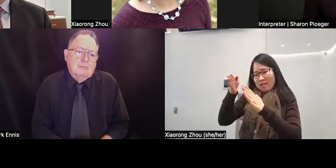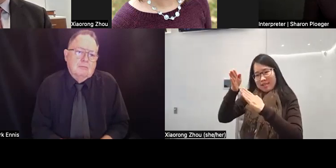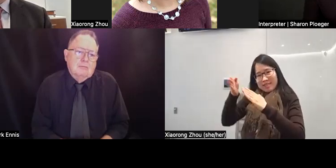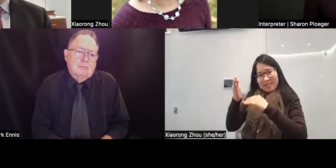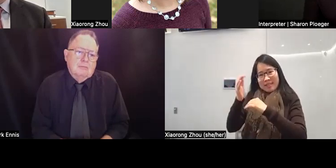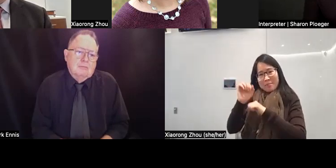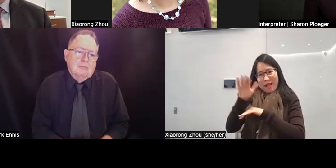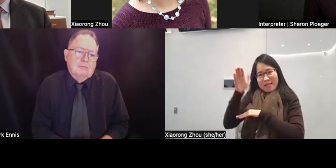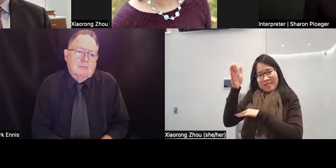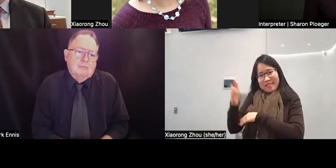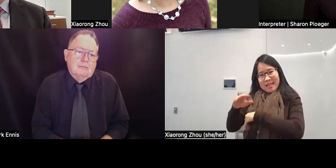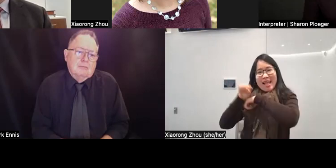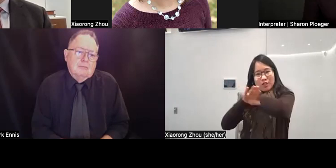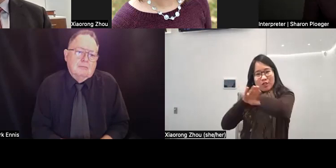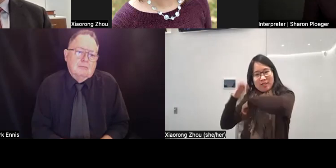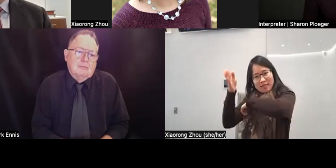Anik.